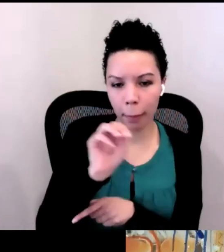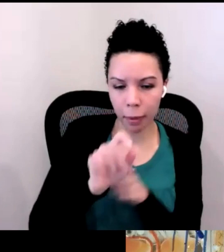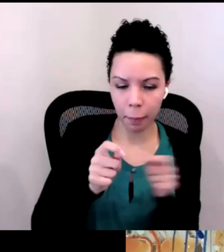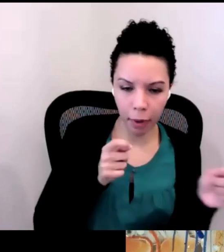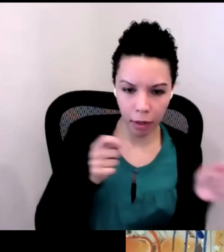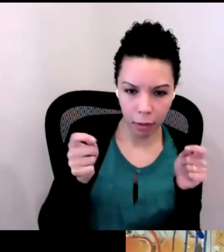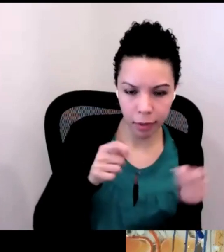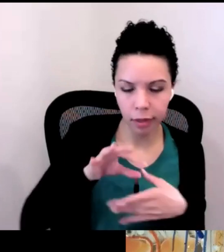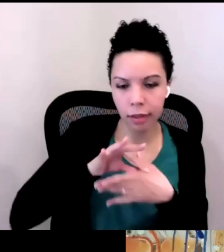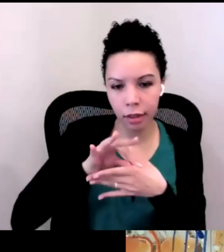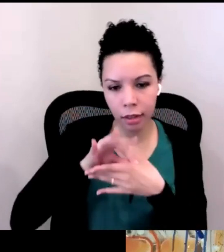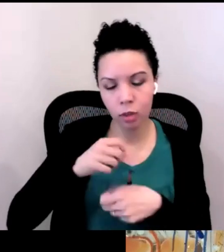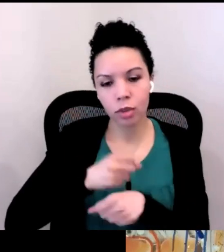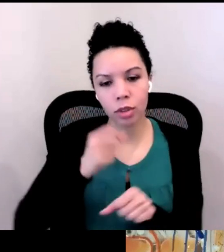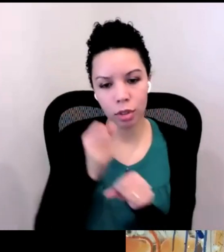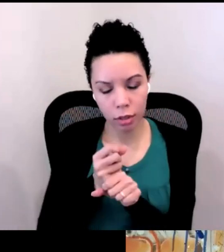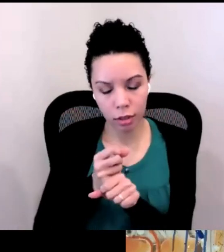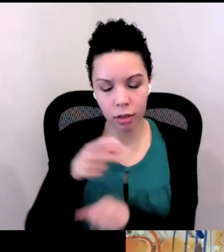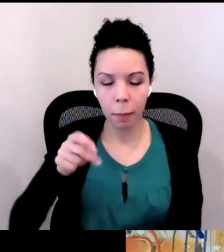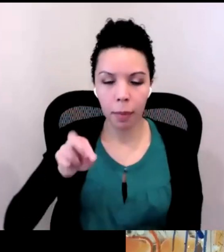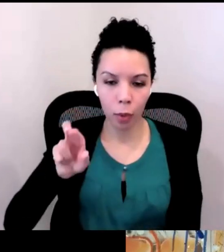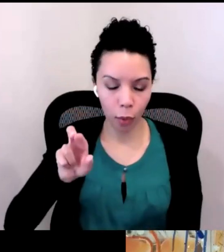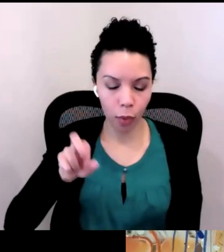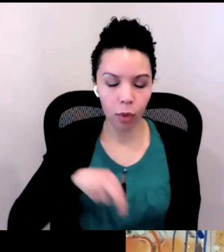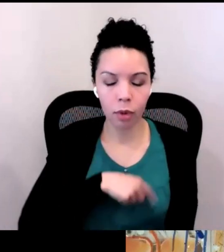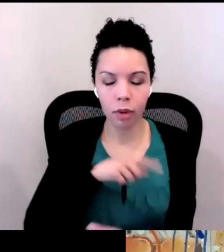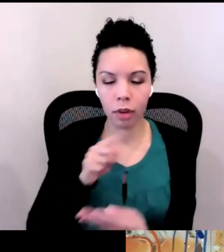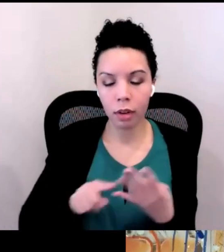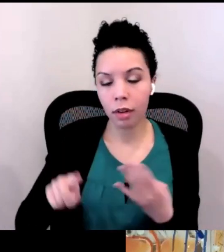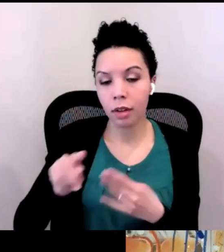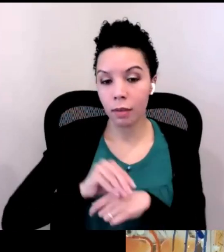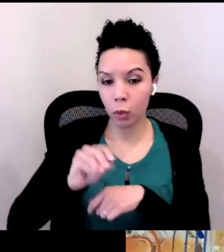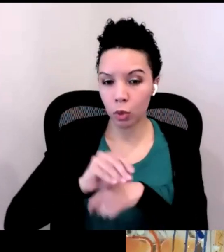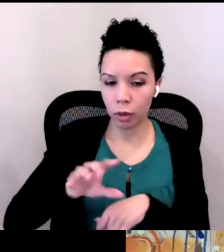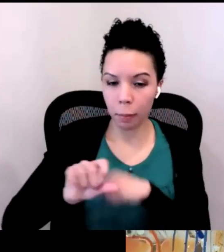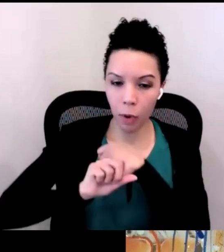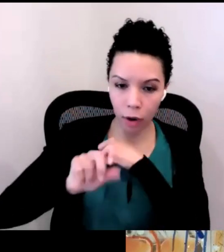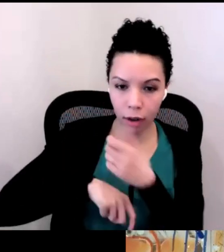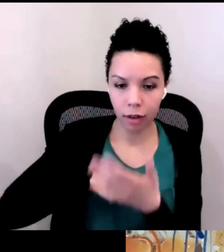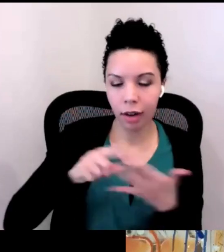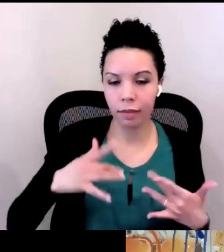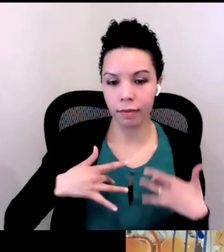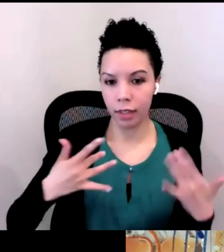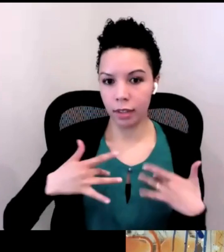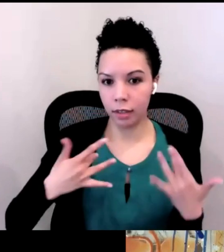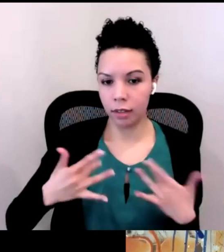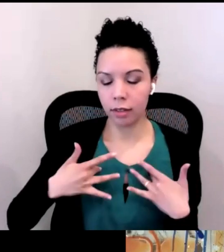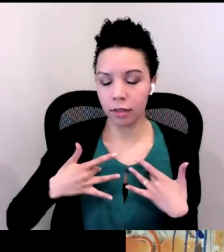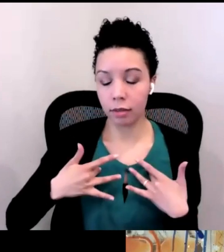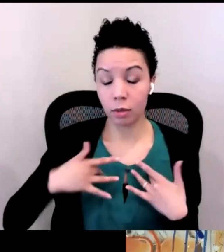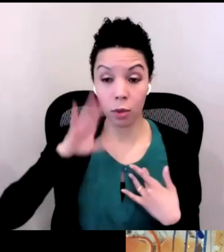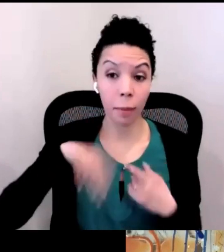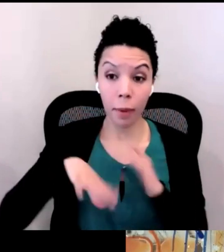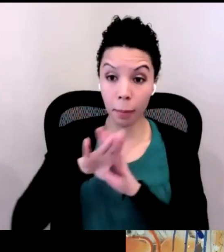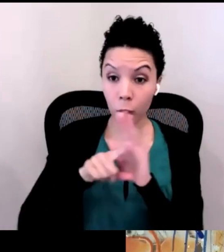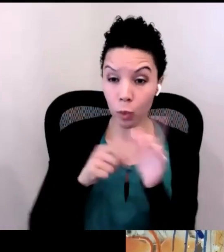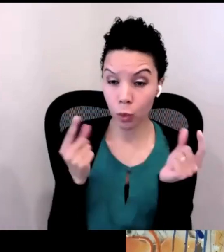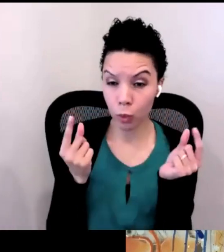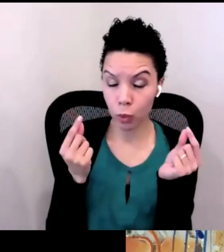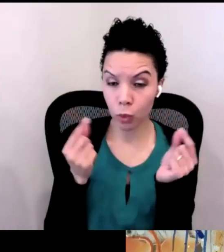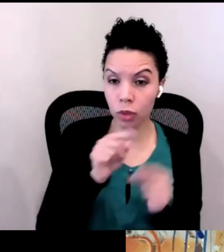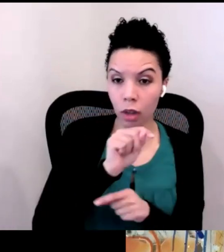creation, PR, influencer marketing, and events. My background is actually in television production and